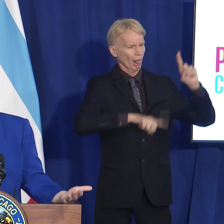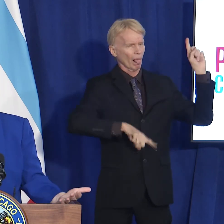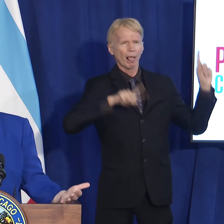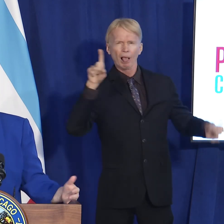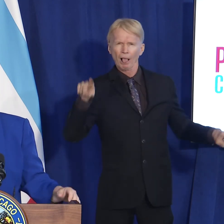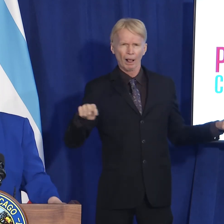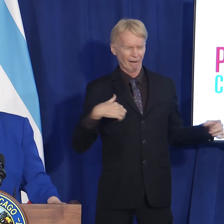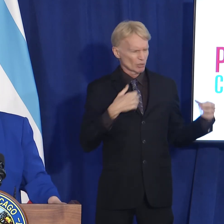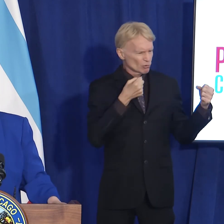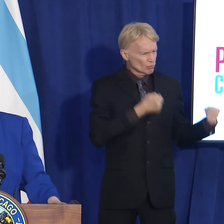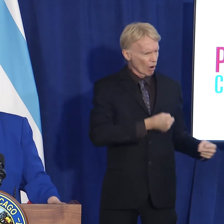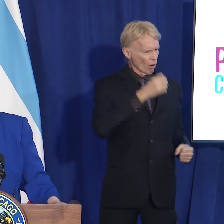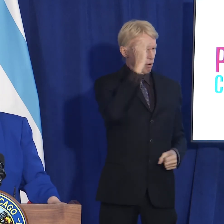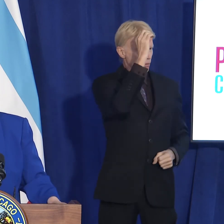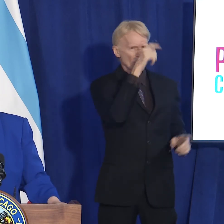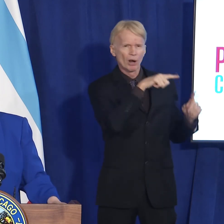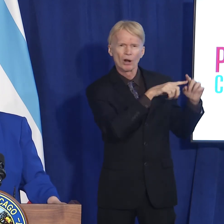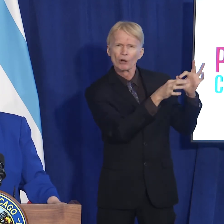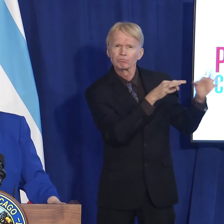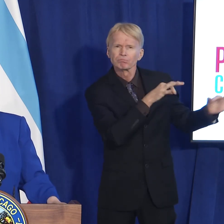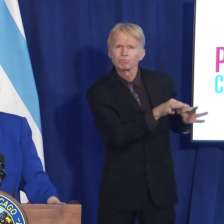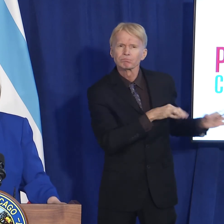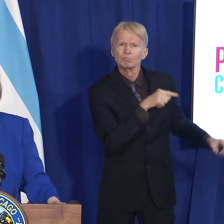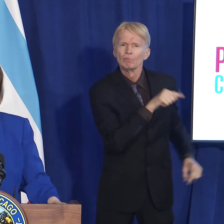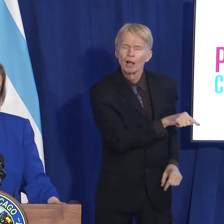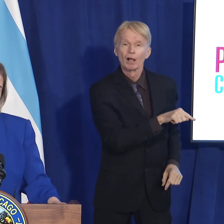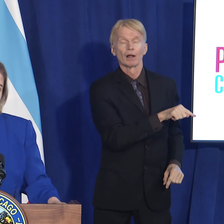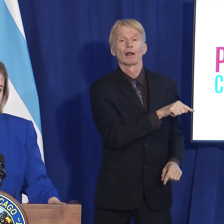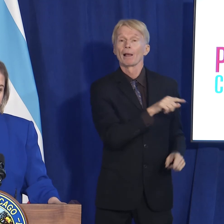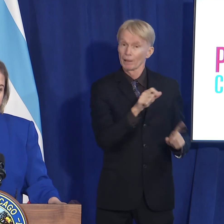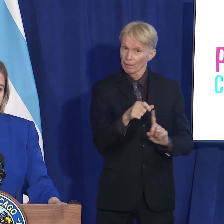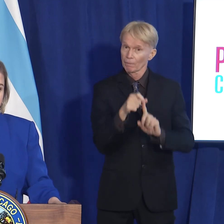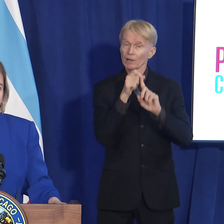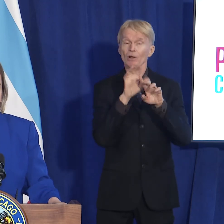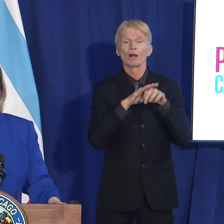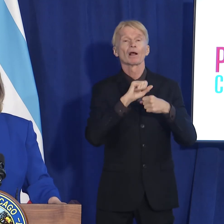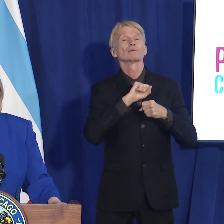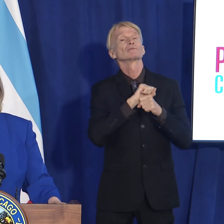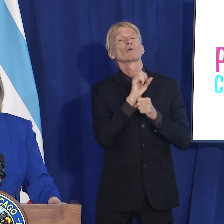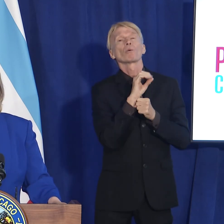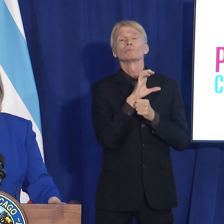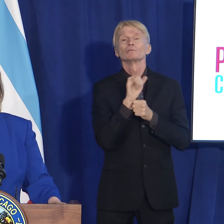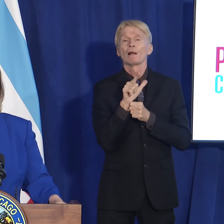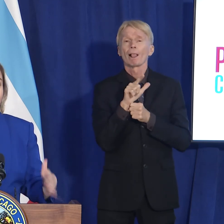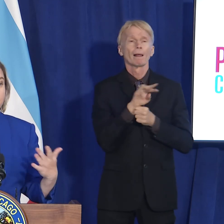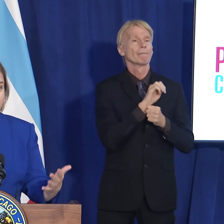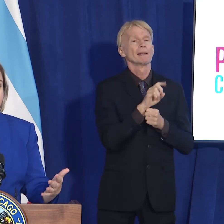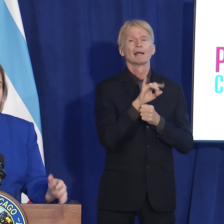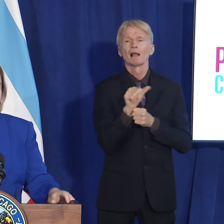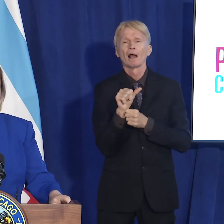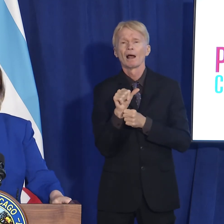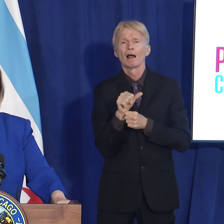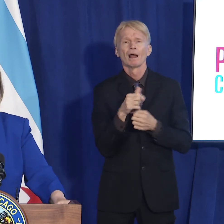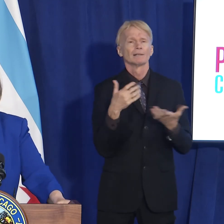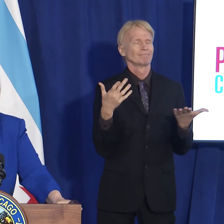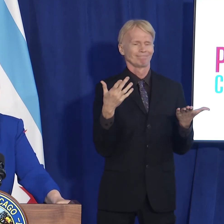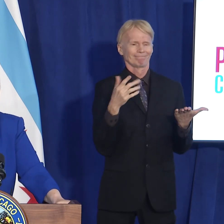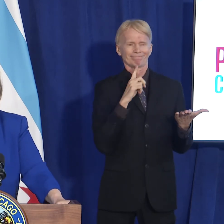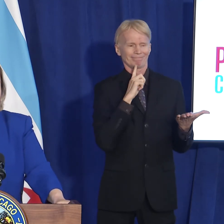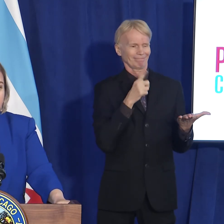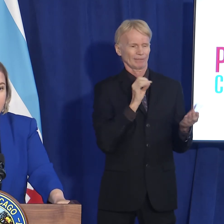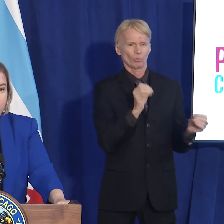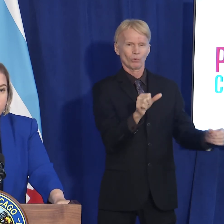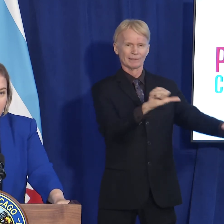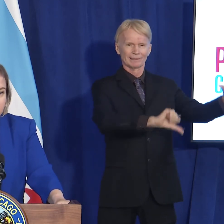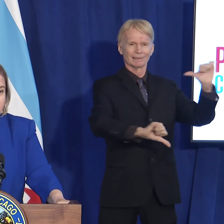pretty strong, there's some strong messaging out, I think, particularly on social media that is not particularly based in science, but has